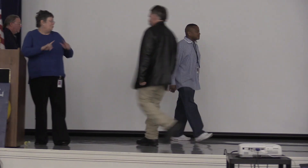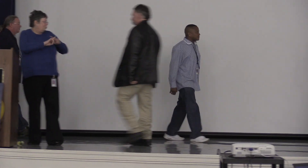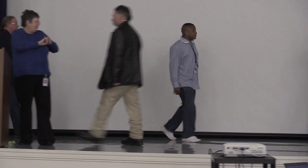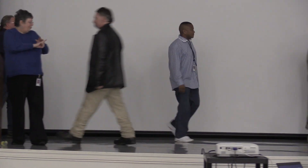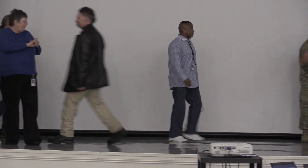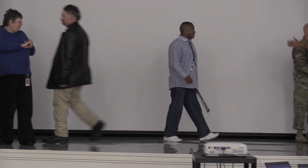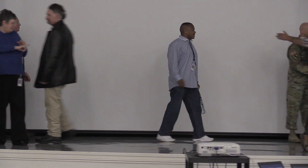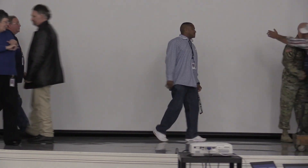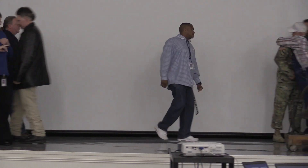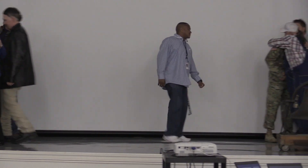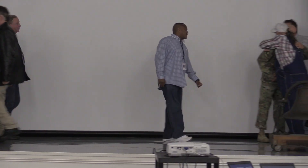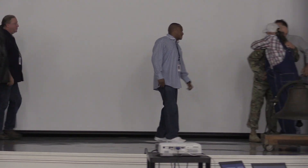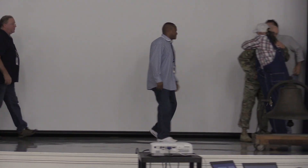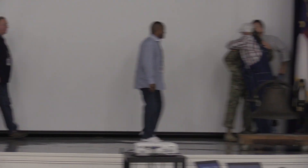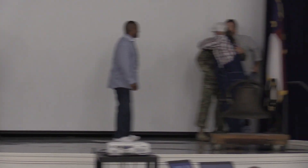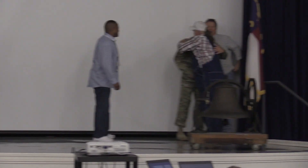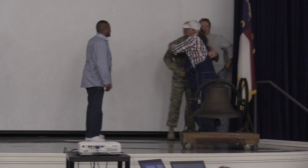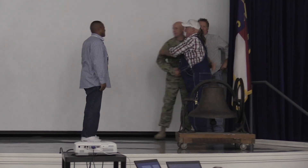of.